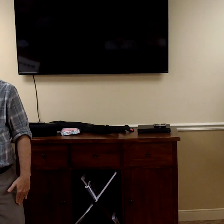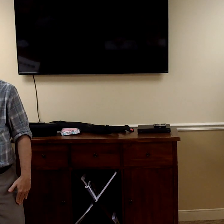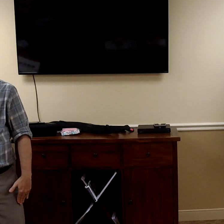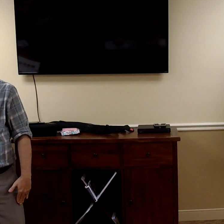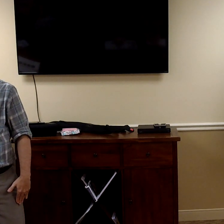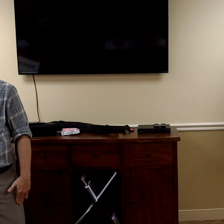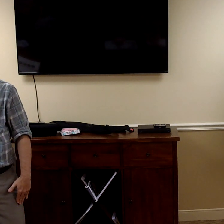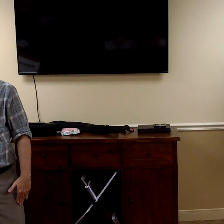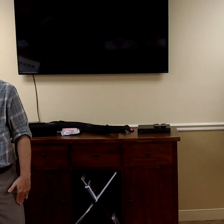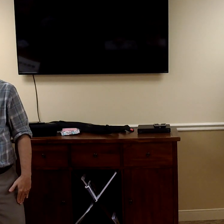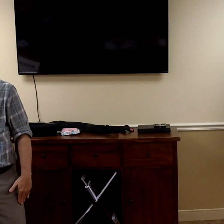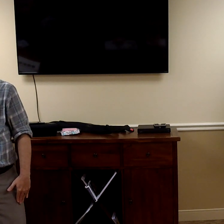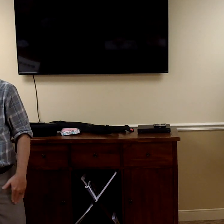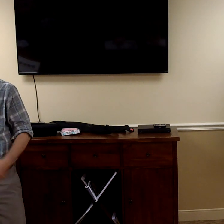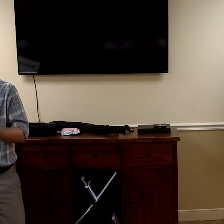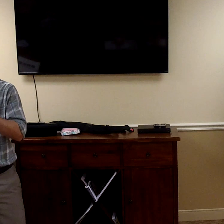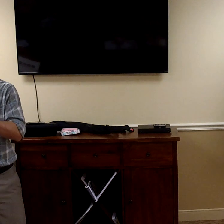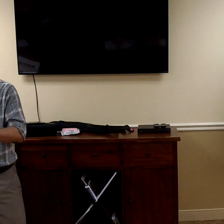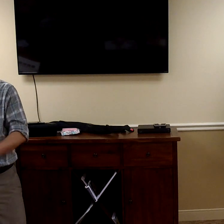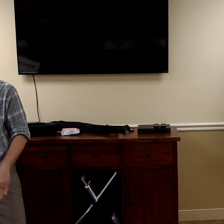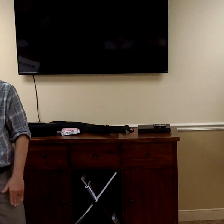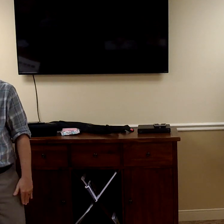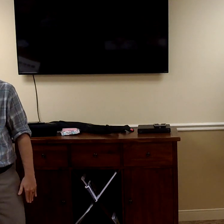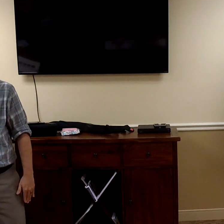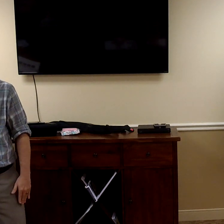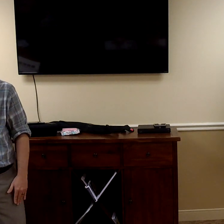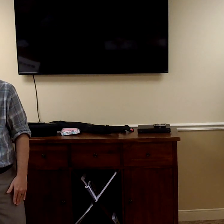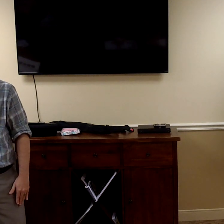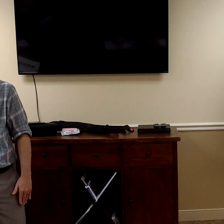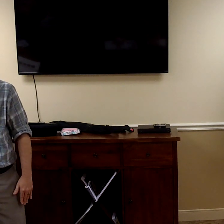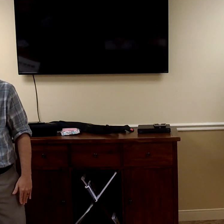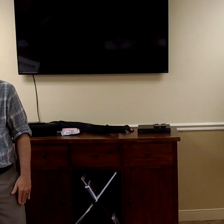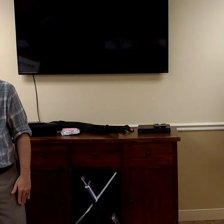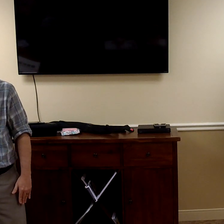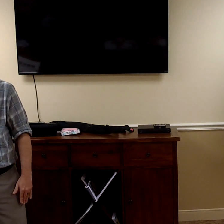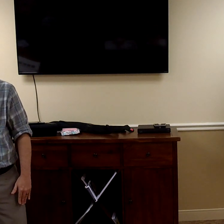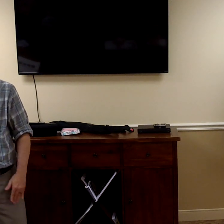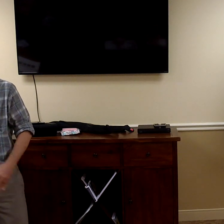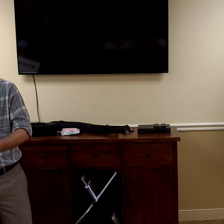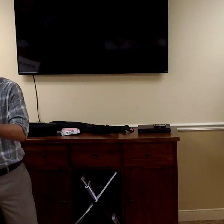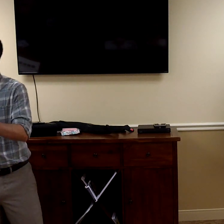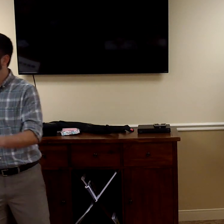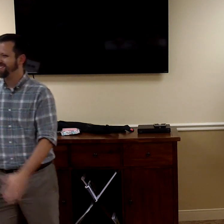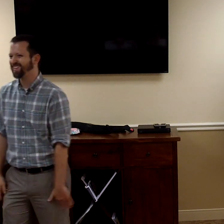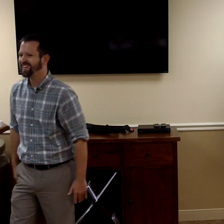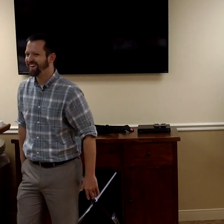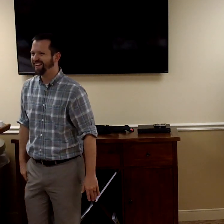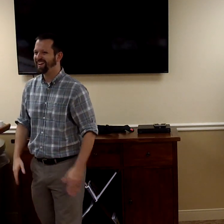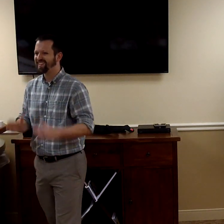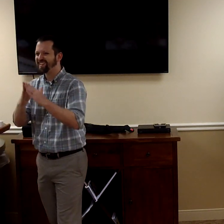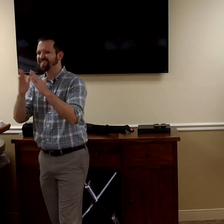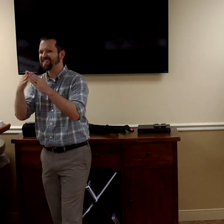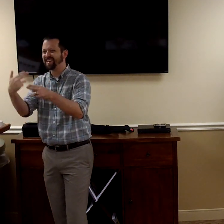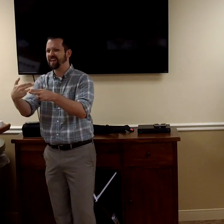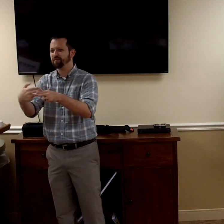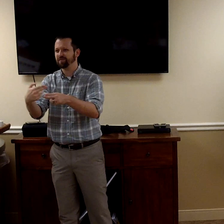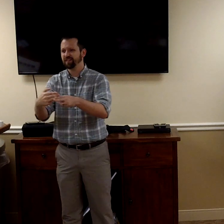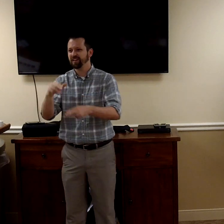Jacksonville. You know the city, Florida? No. That's what it means. it's a city name. South